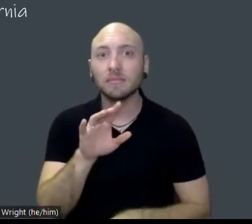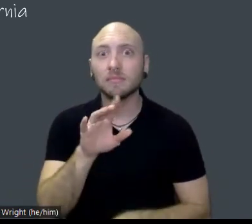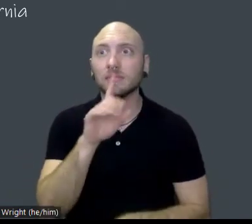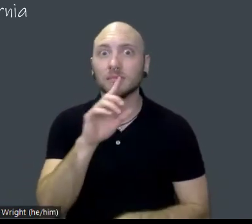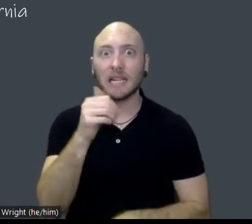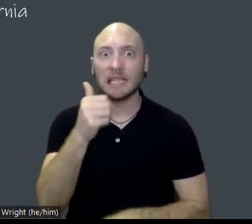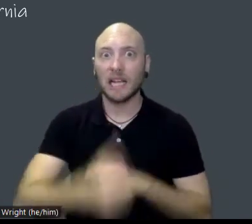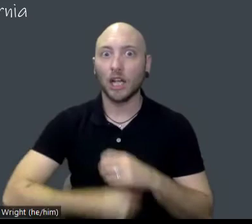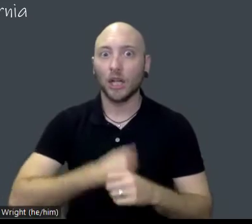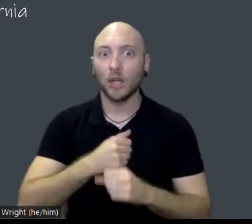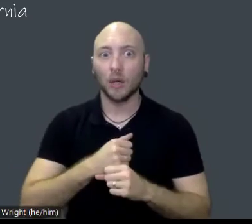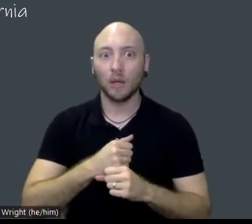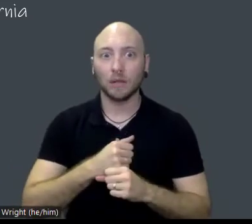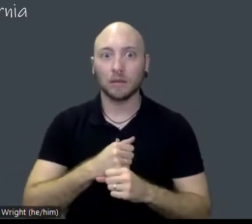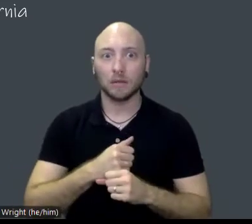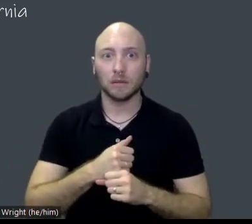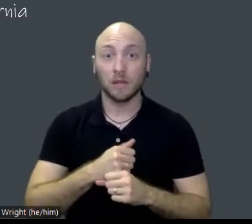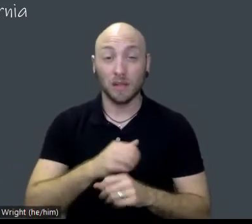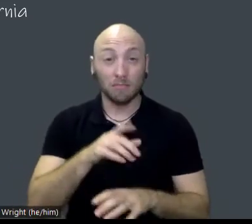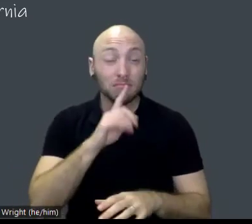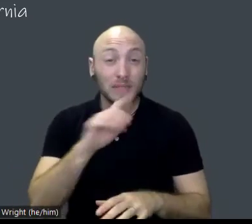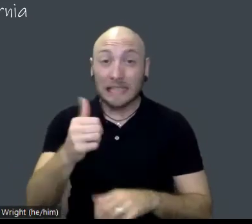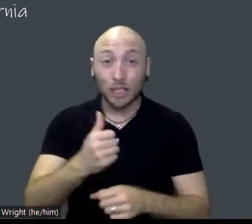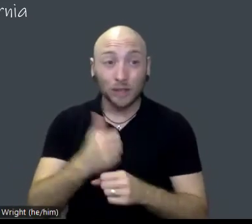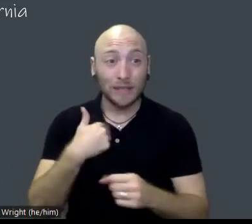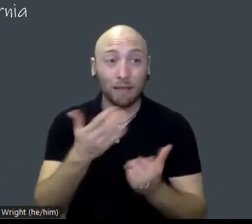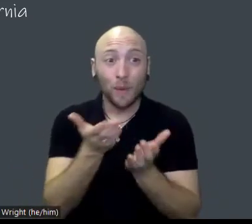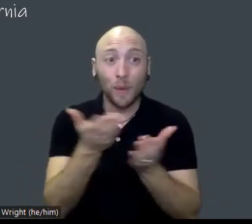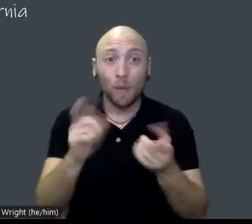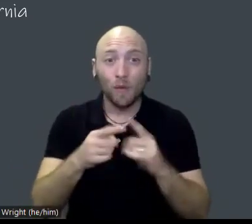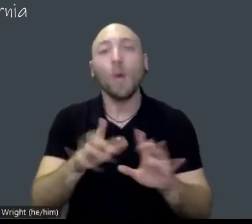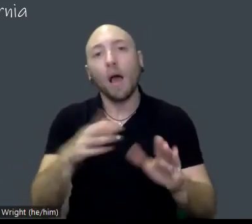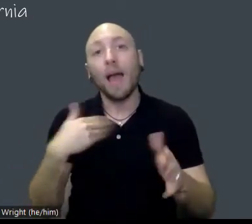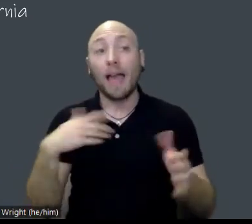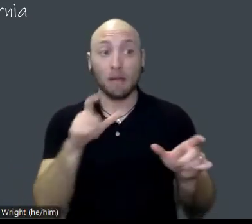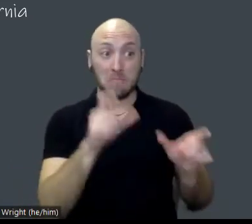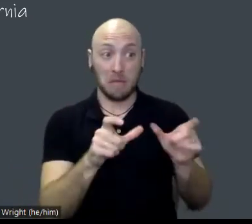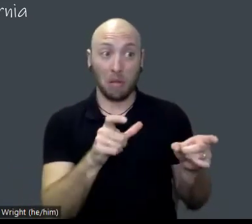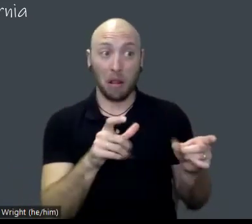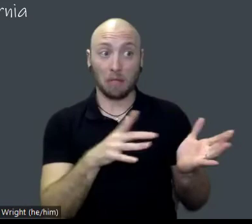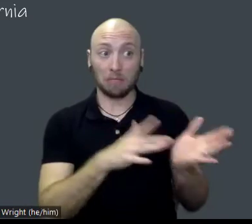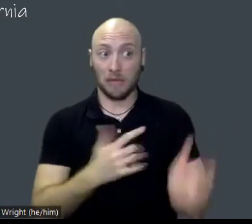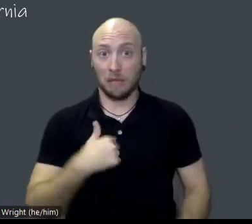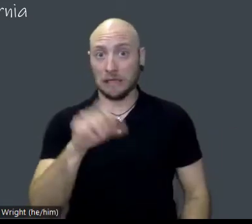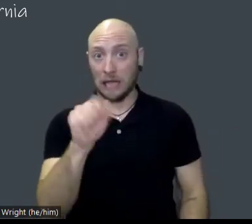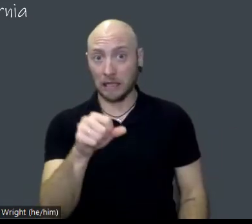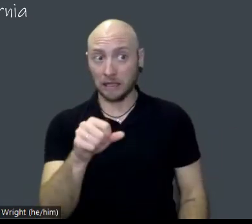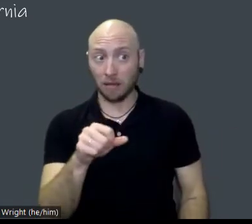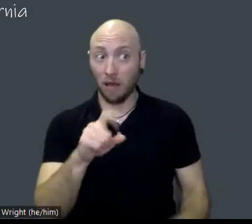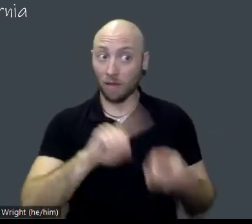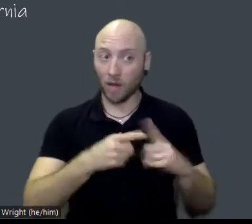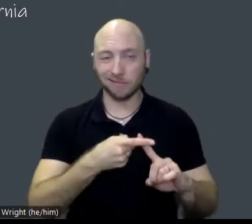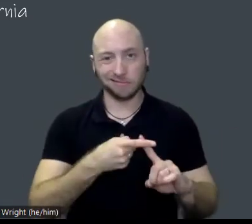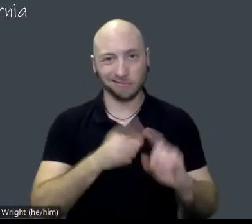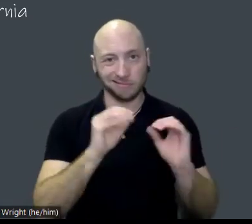I didn't have a single friend that like didn't want something from me. Right. And now my biggest problem, like socially, is like I don't